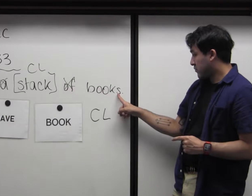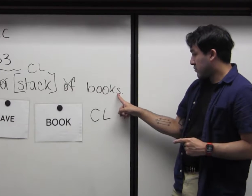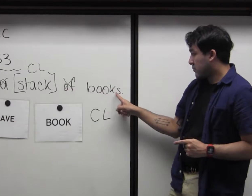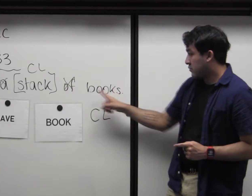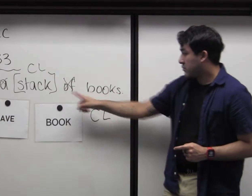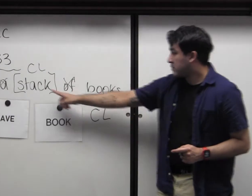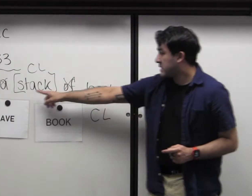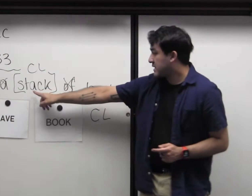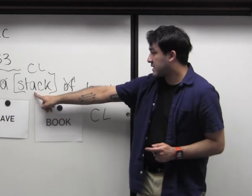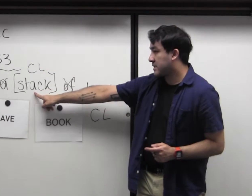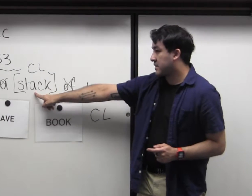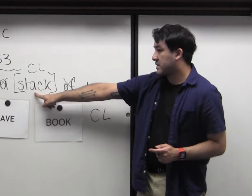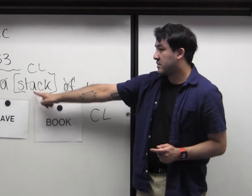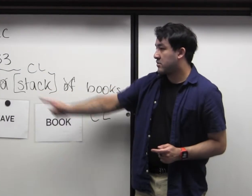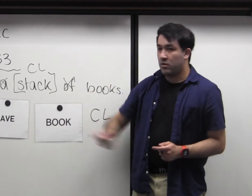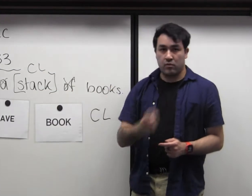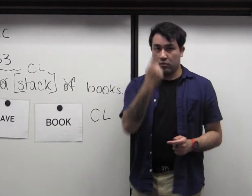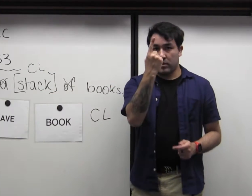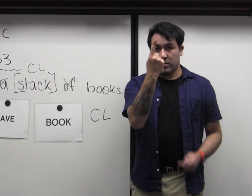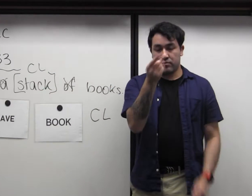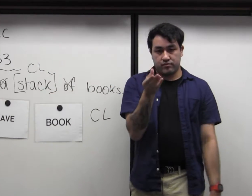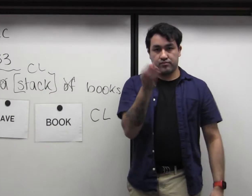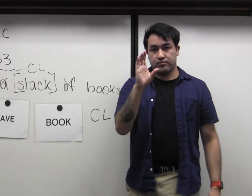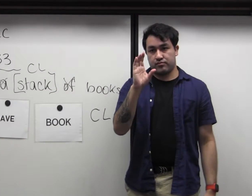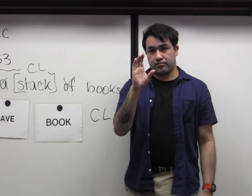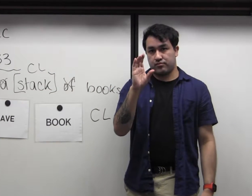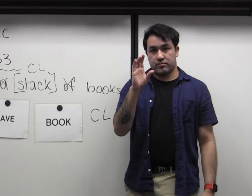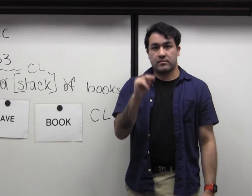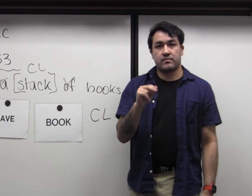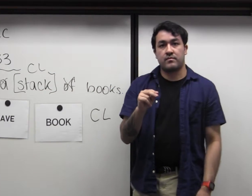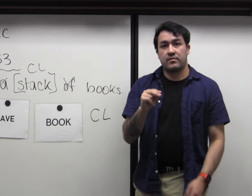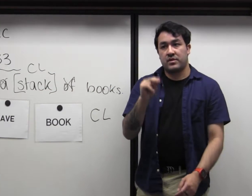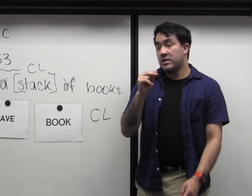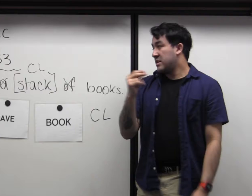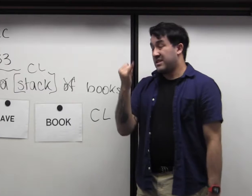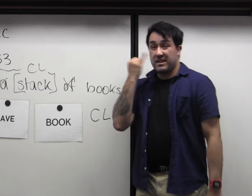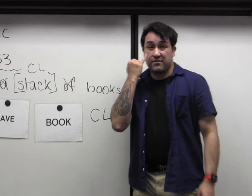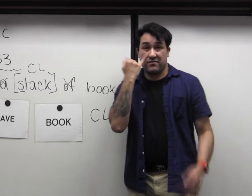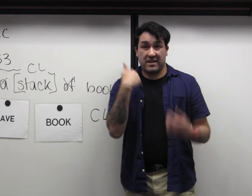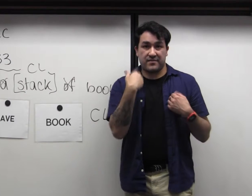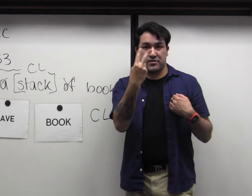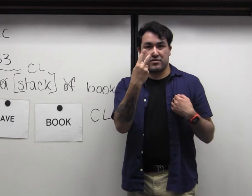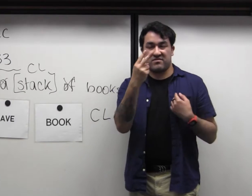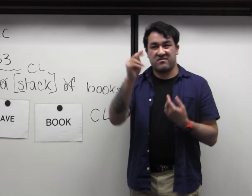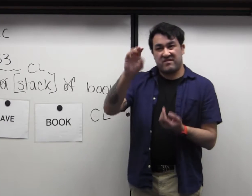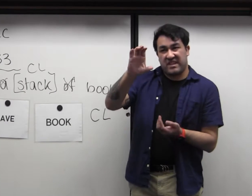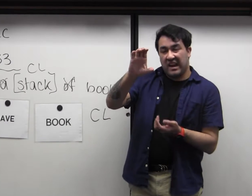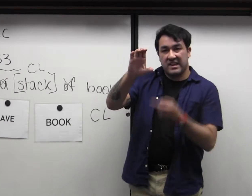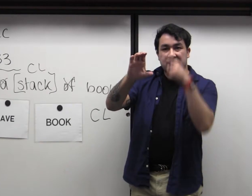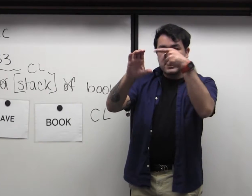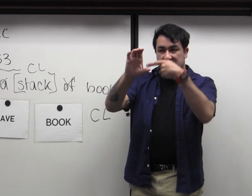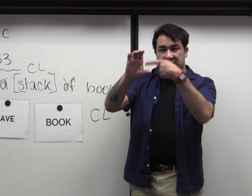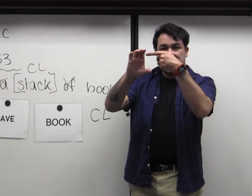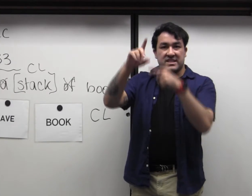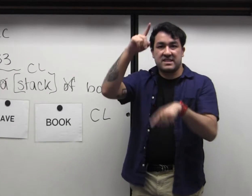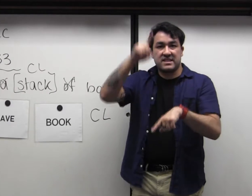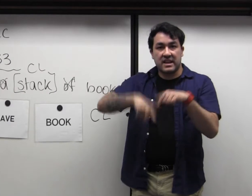there's many of them. We don't want to just sign many because if we have to pick between a sign or classifier is